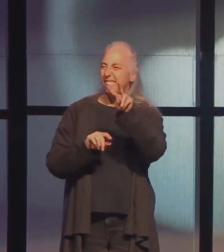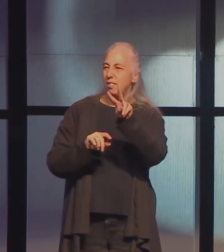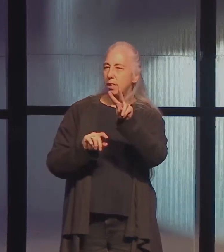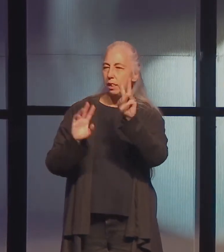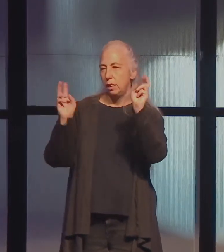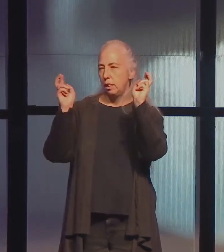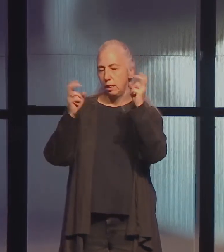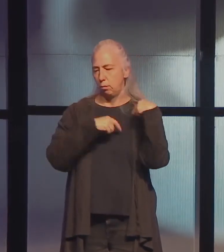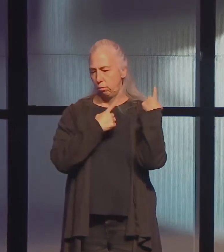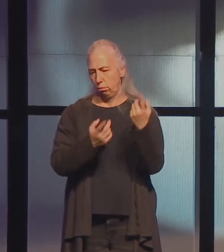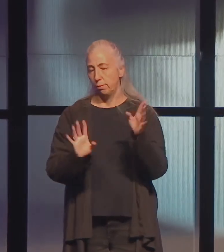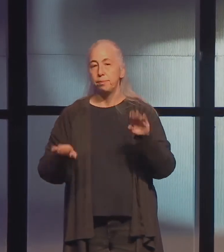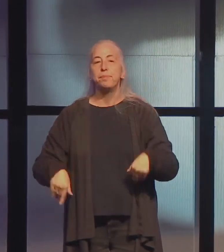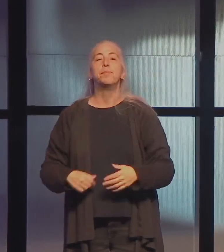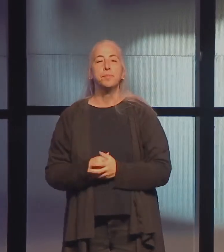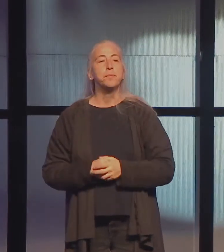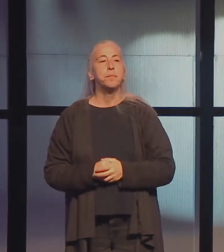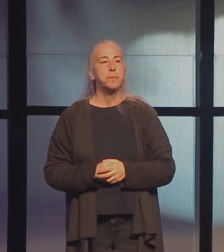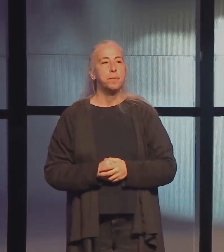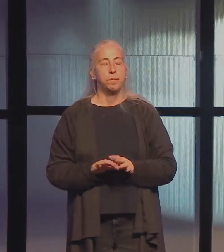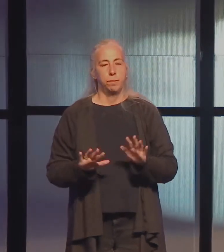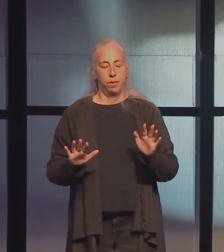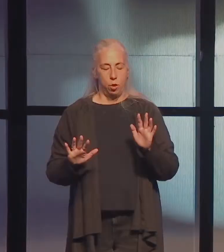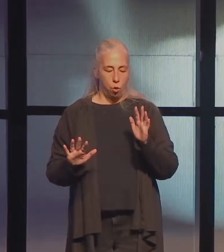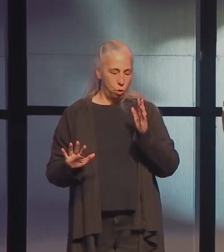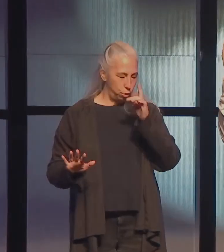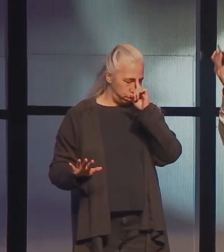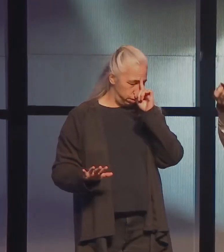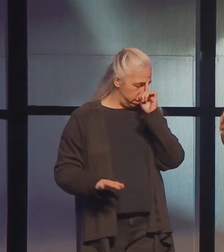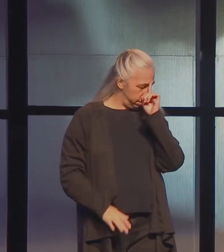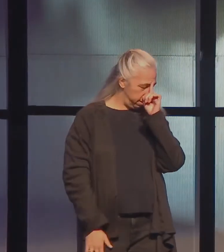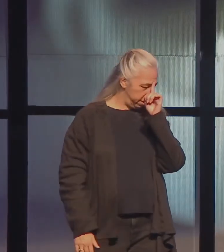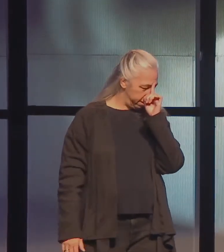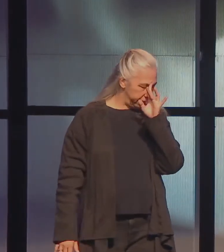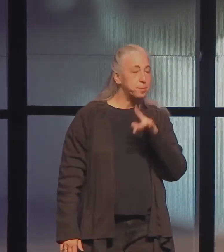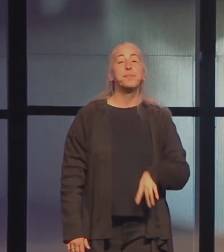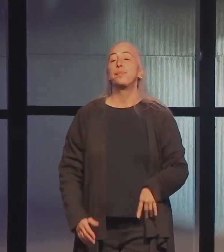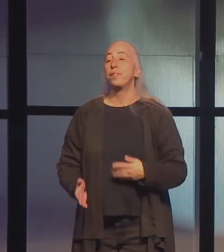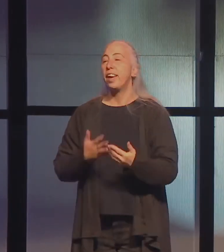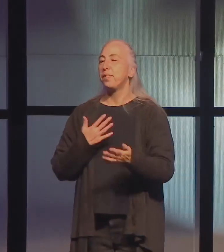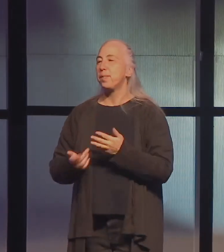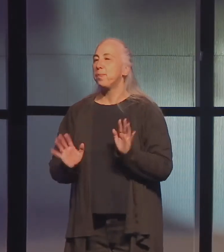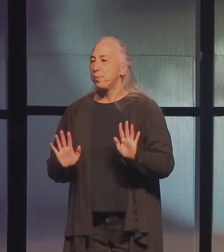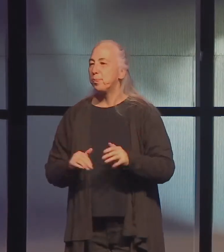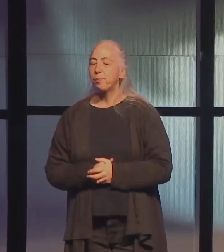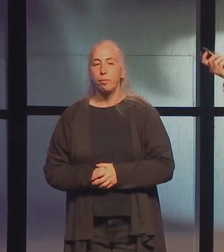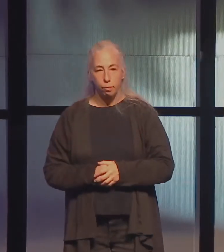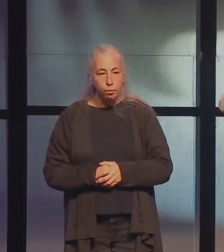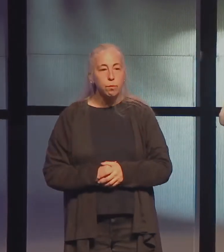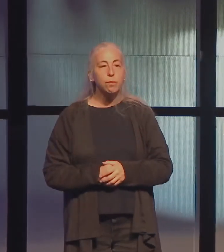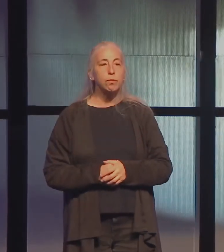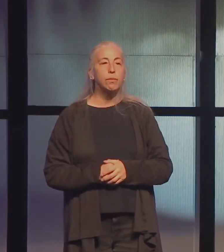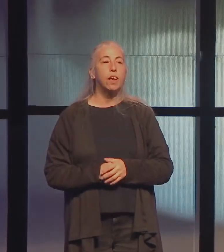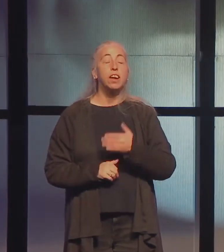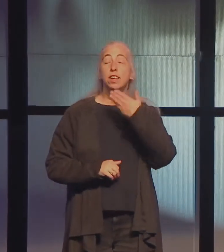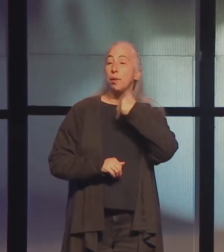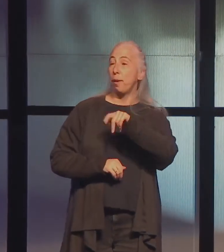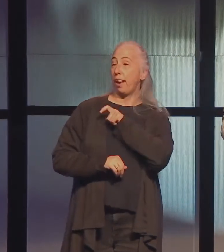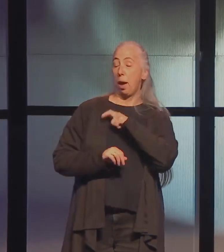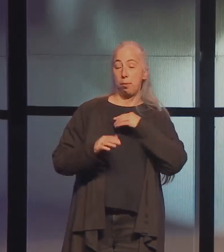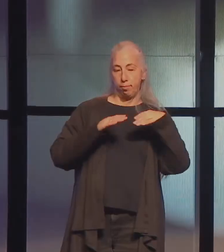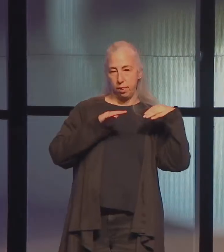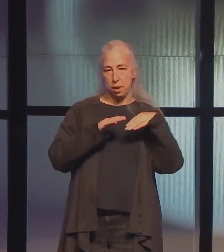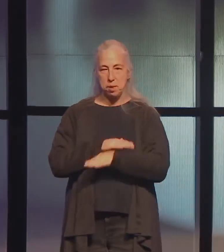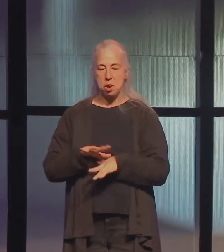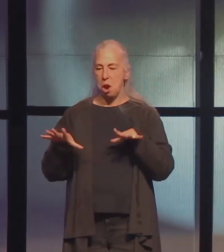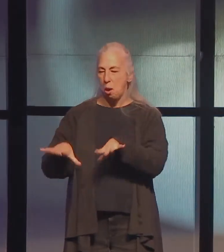okay? It's a trope, all right? This is going to end up on Facebook. I know it will, okay. So maybe bad cop needs to come in the room,